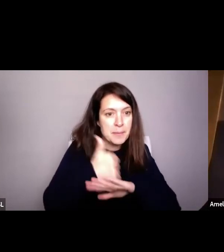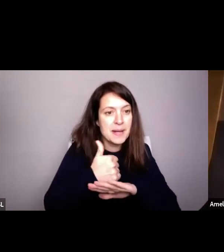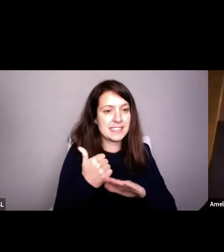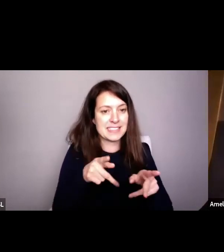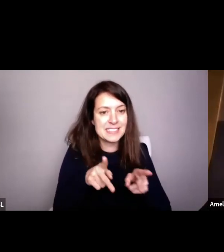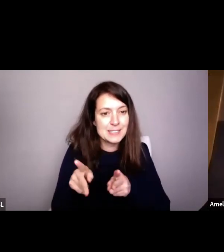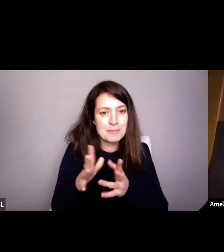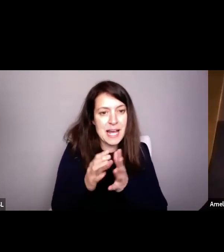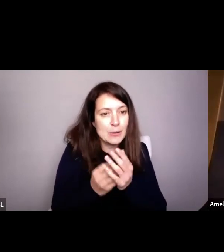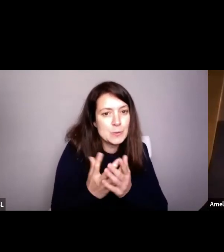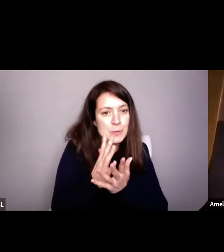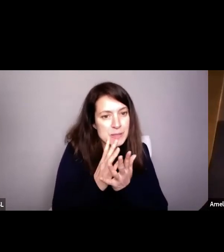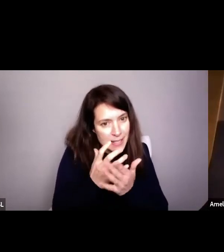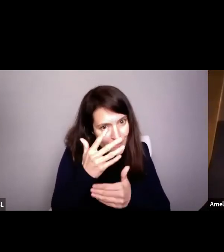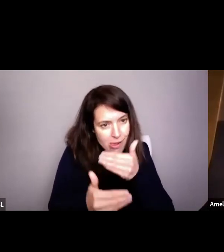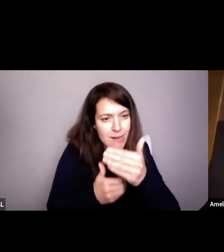evolve with continued